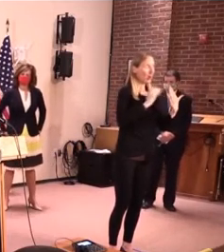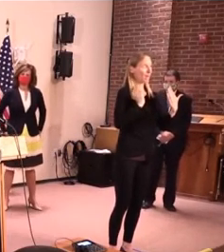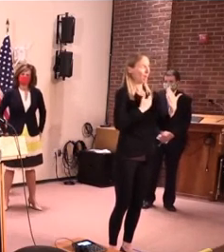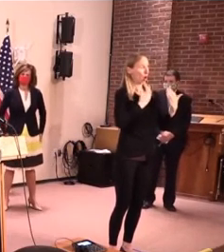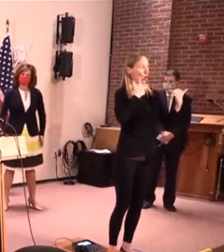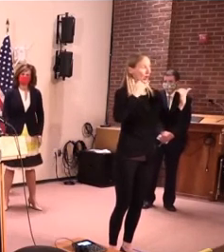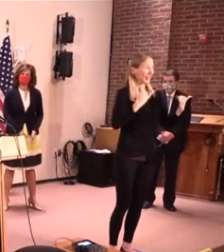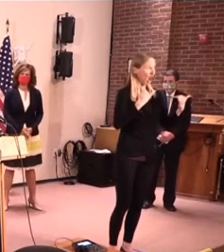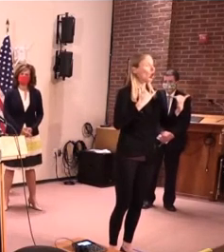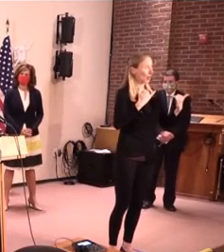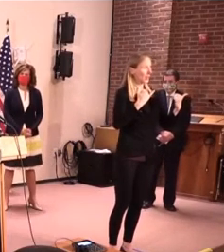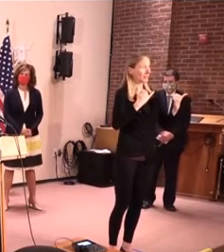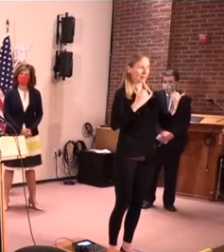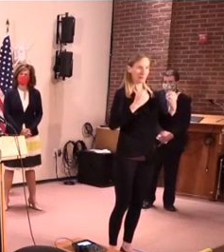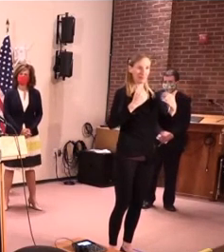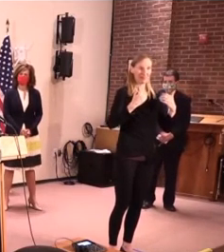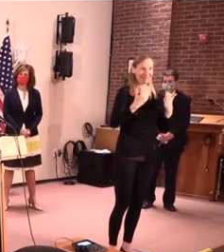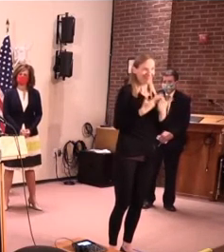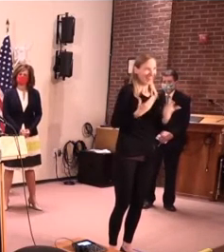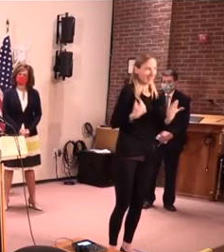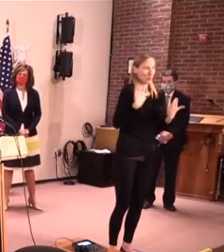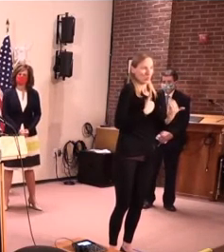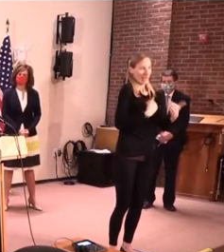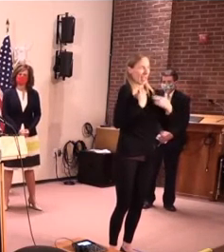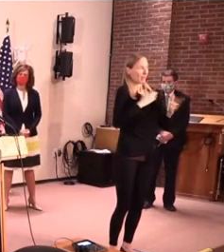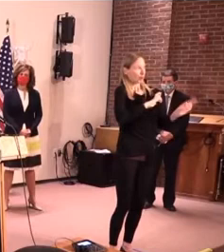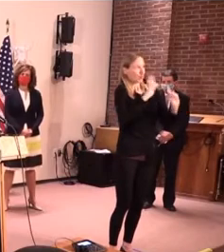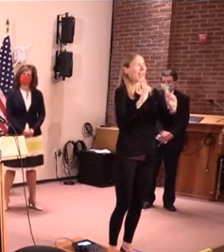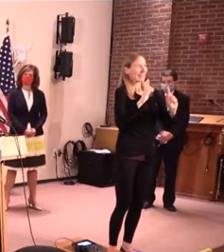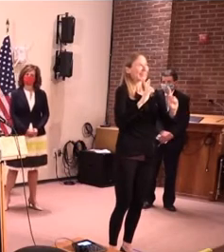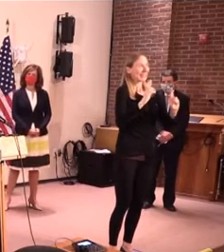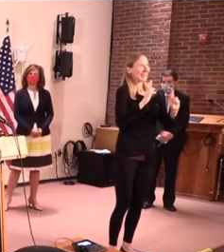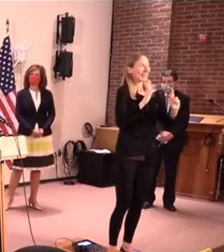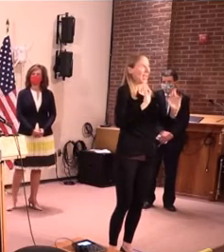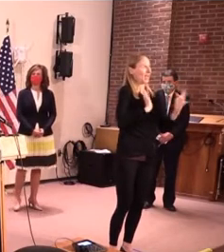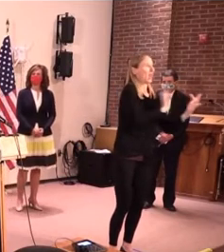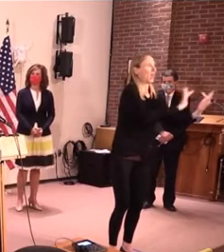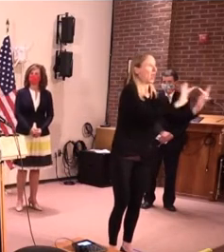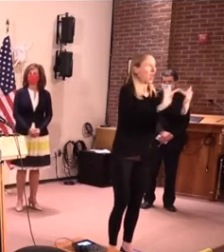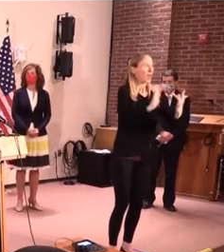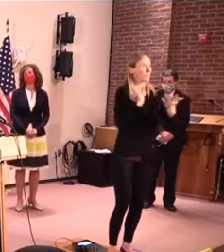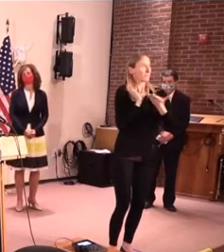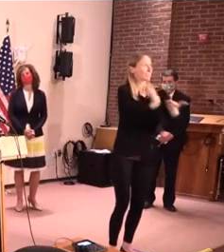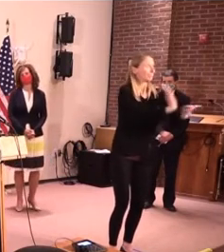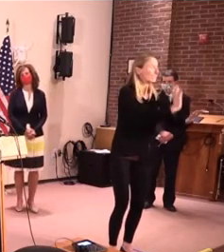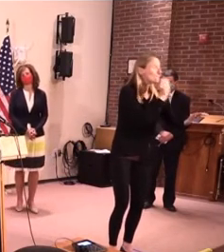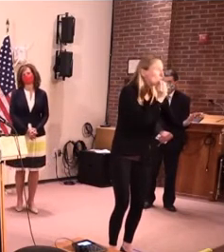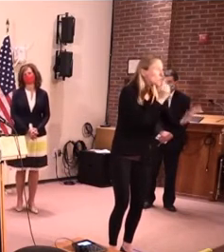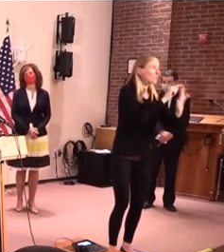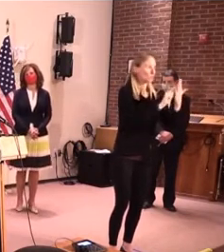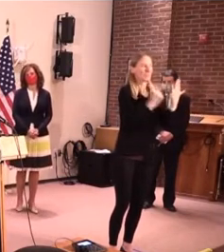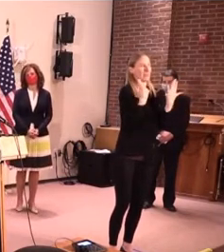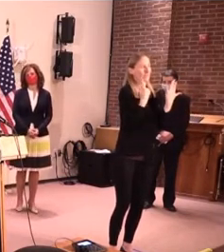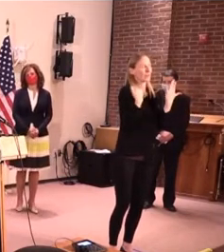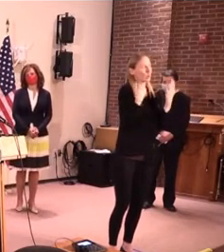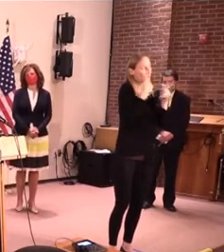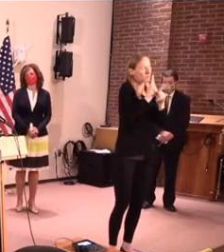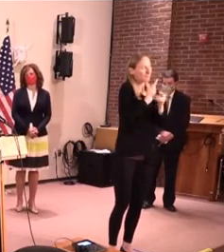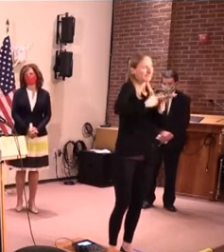structures that we have to reach out to people instead of having people come to us. So we're working on that right now.